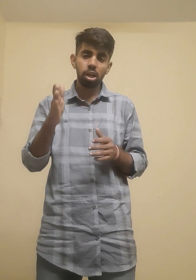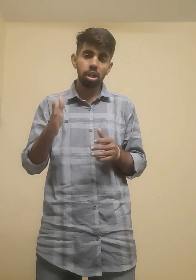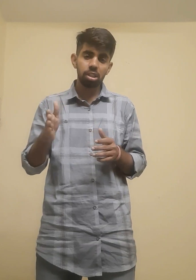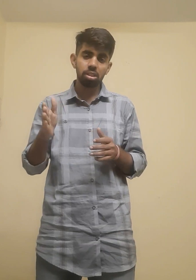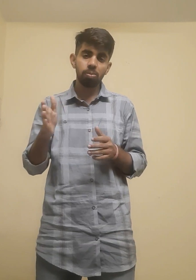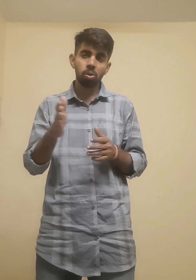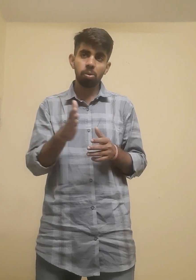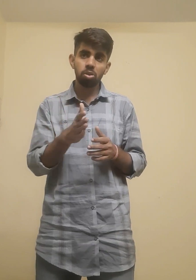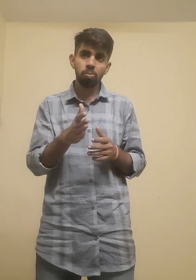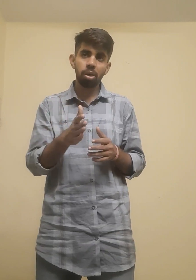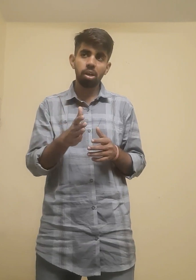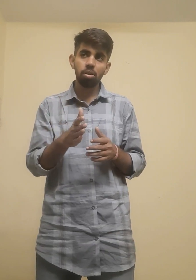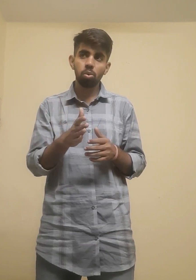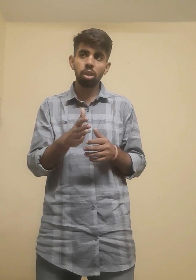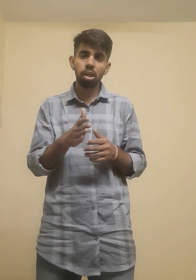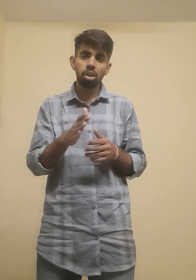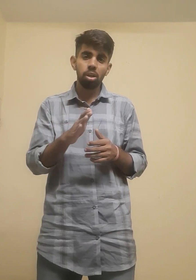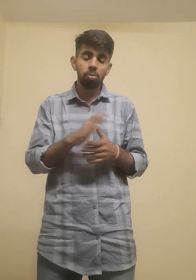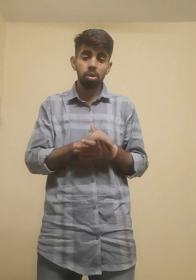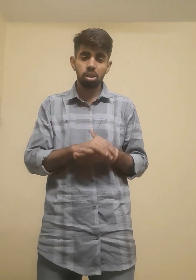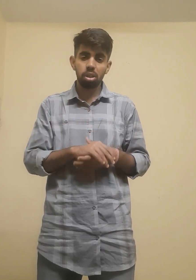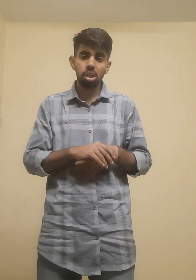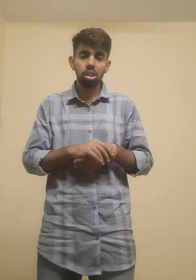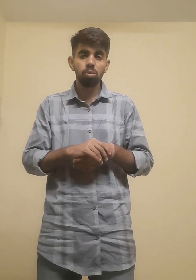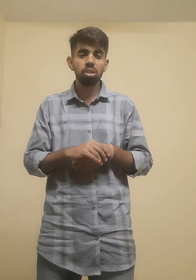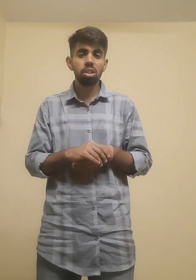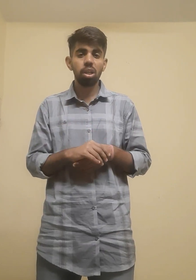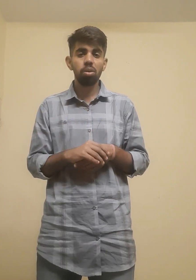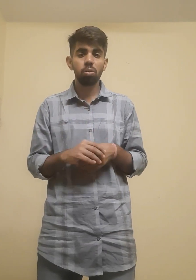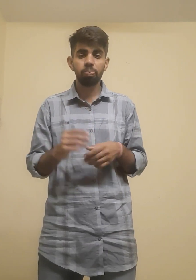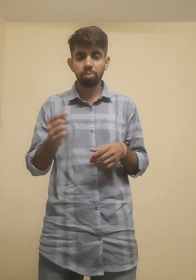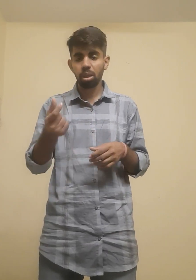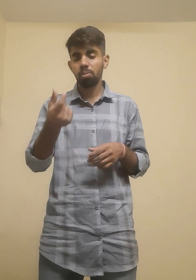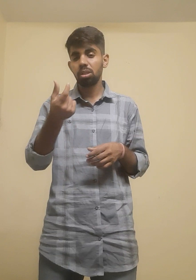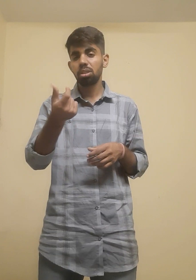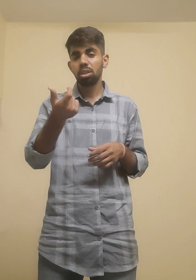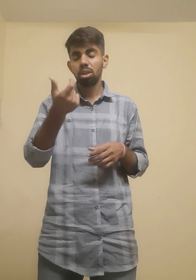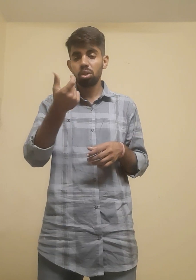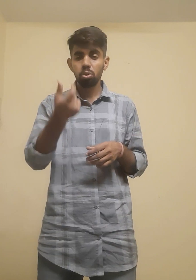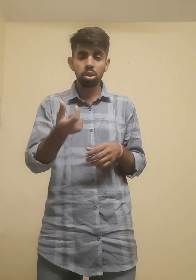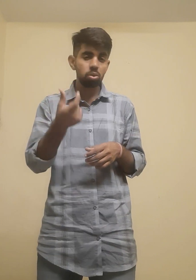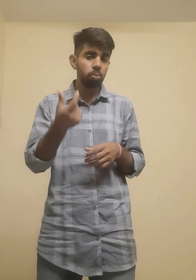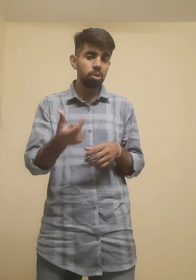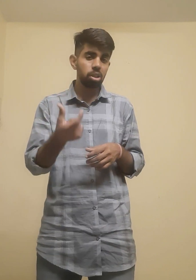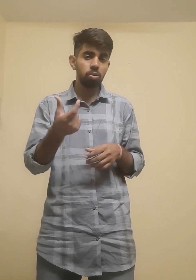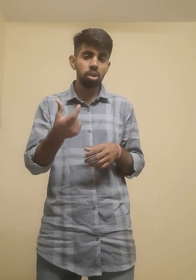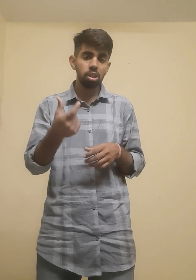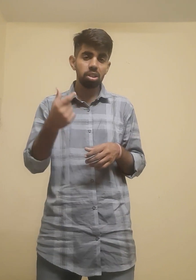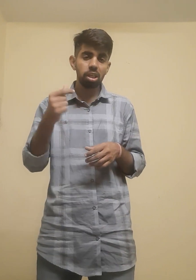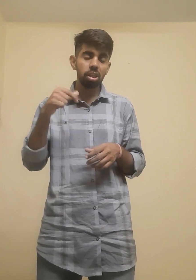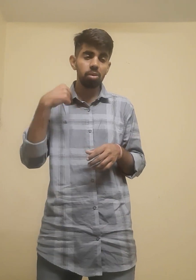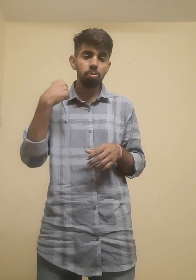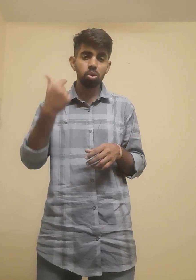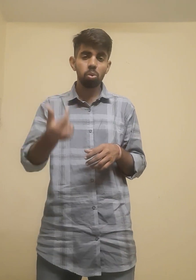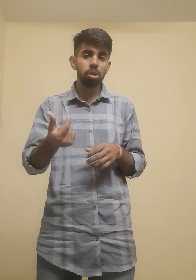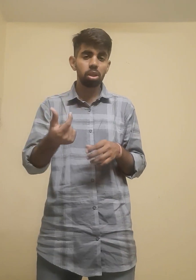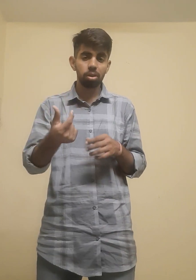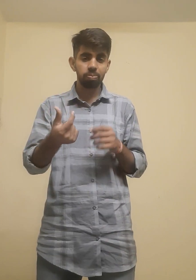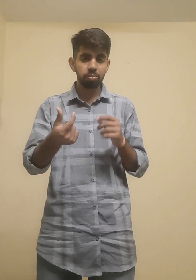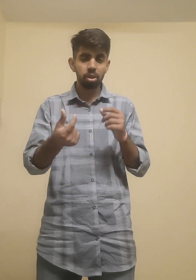we can't access the properties of parent through that. But there is one scenario, means Using super keyword inside the show method,